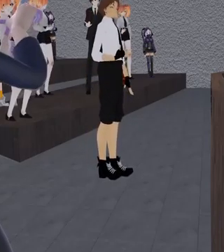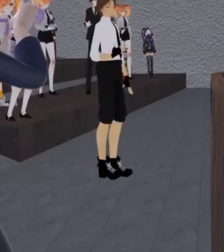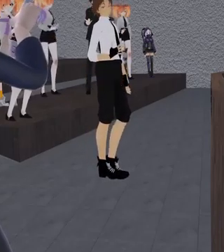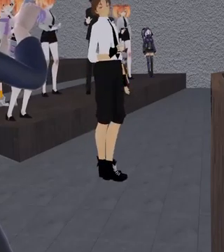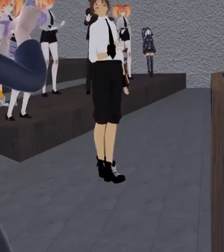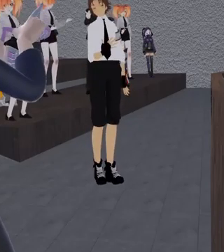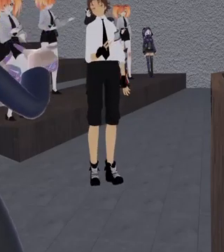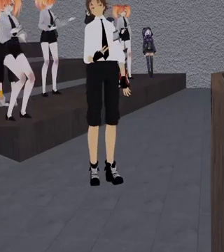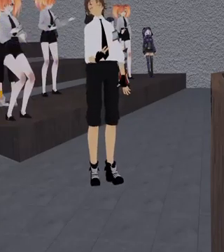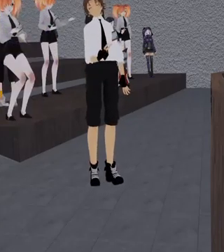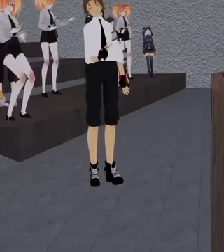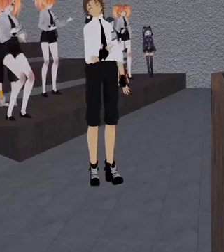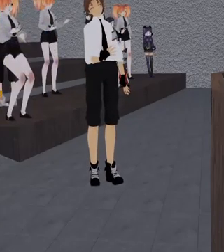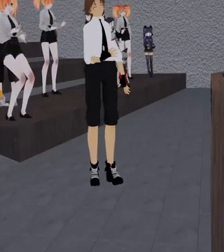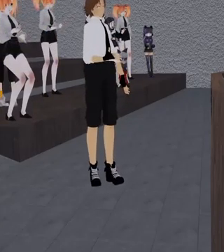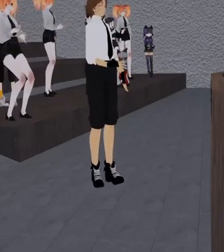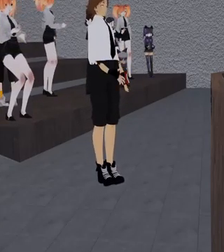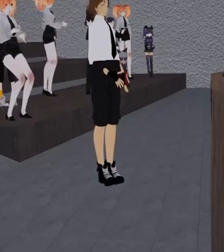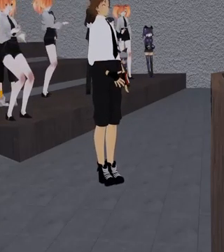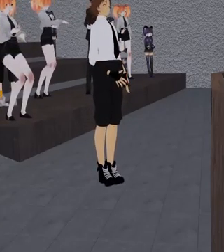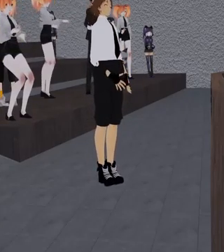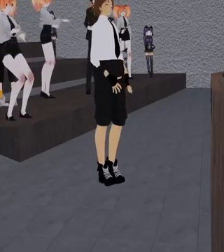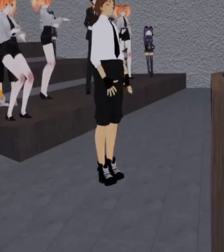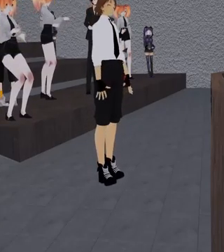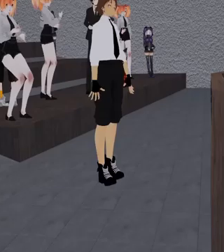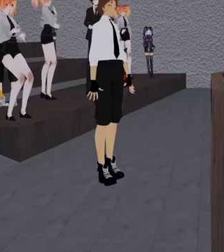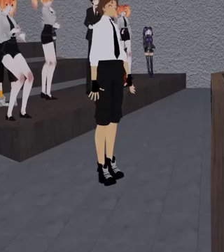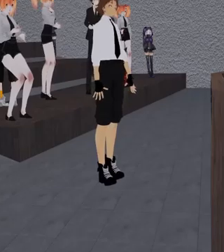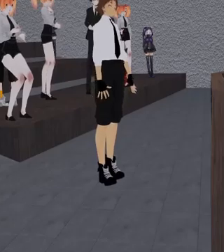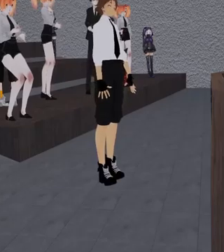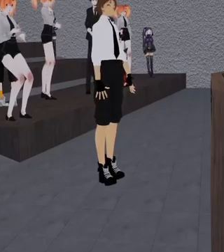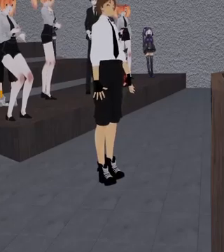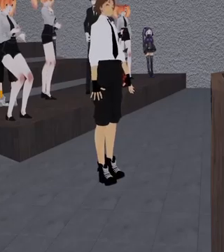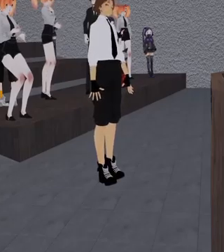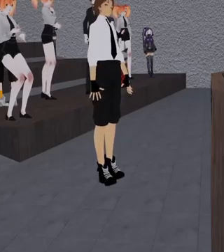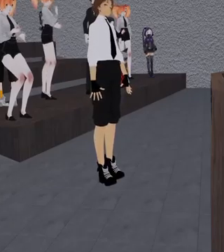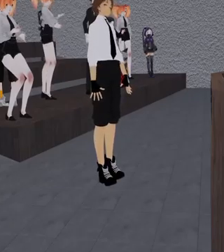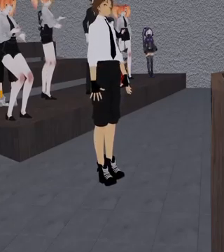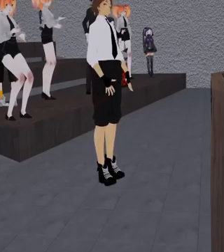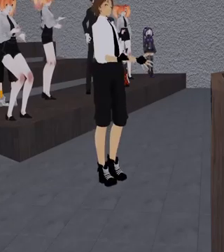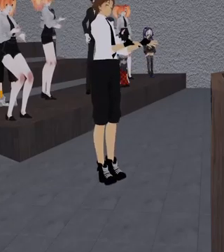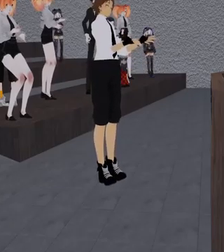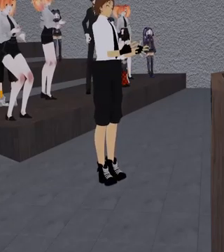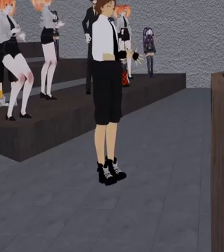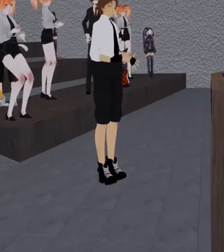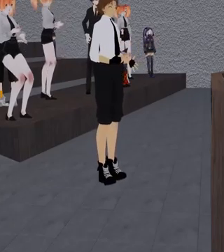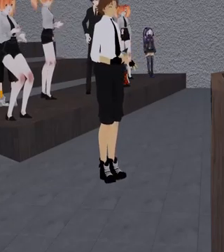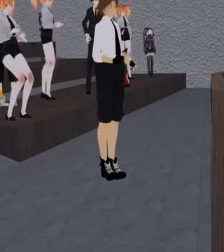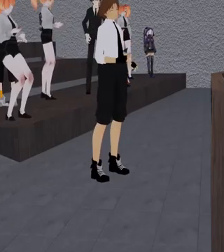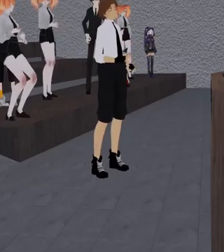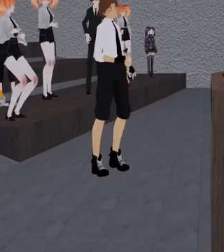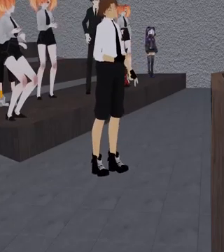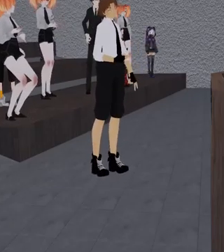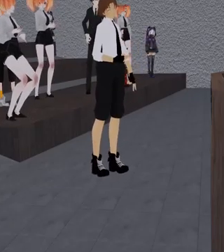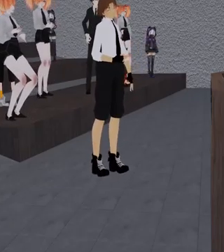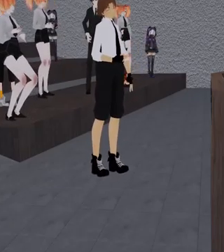yeah. It's going to be hard. It's going to be a hard time of adjusting. But, you know, we can do it. It'll be